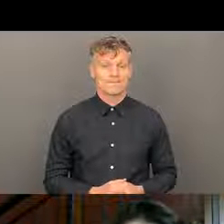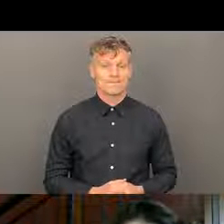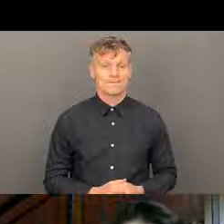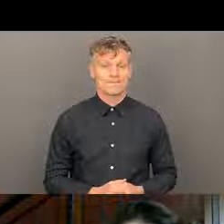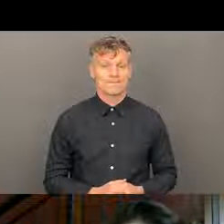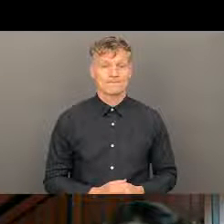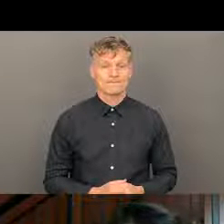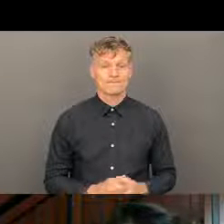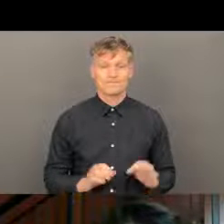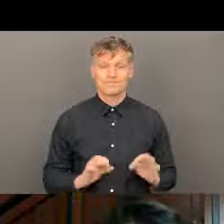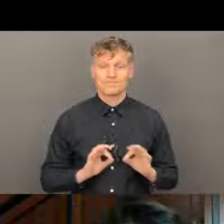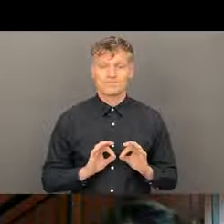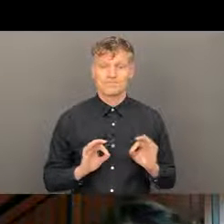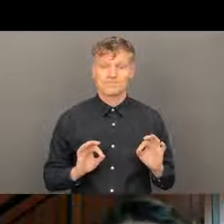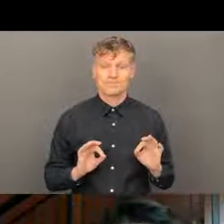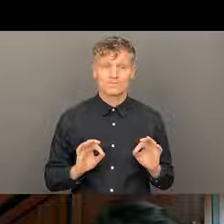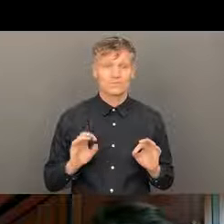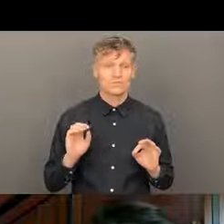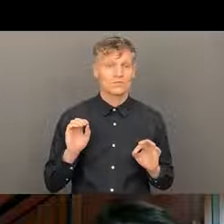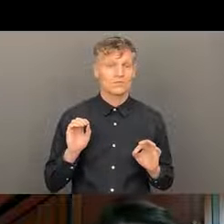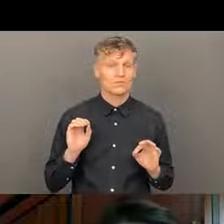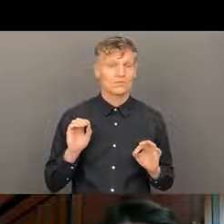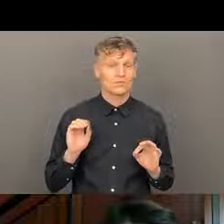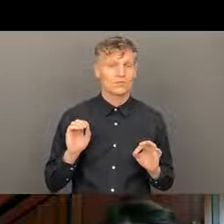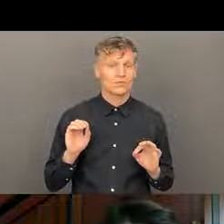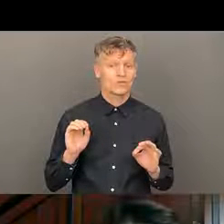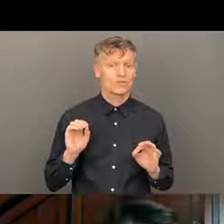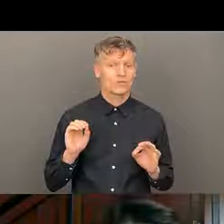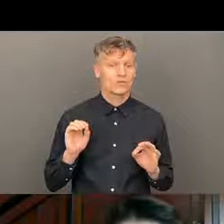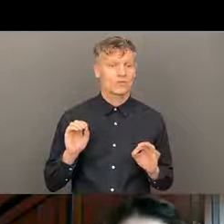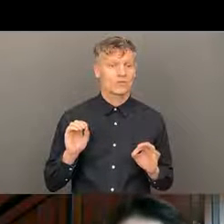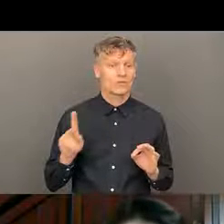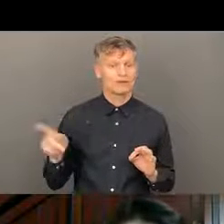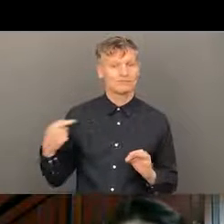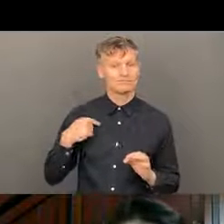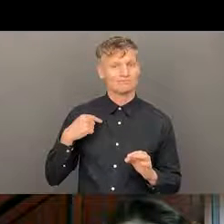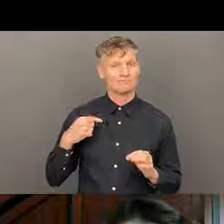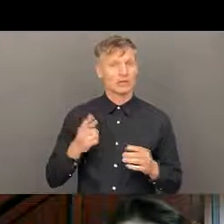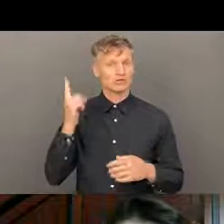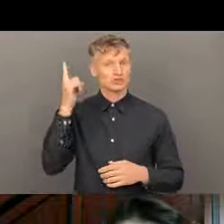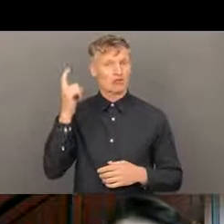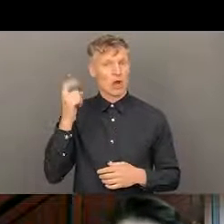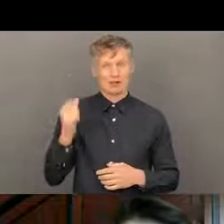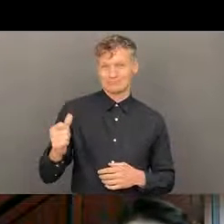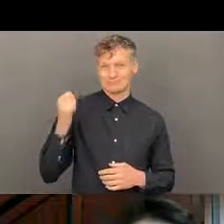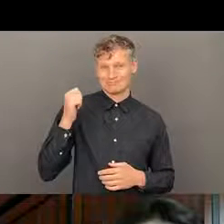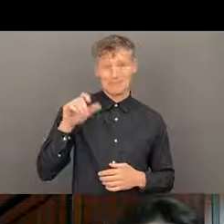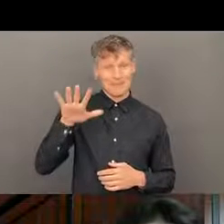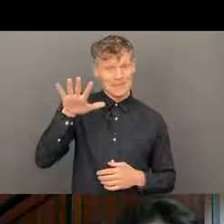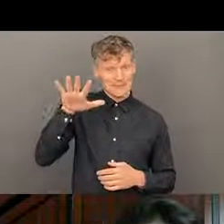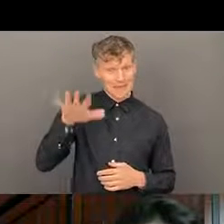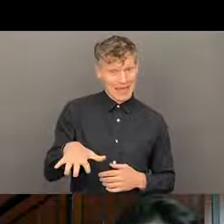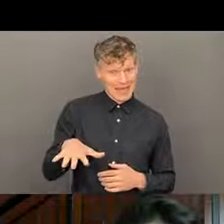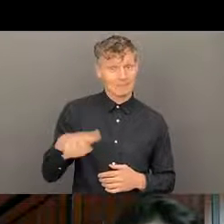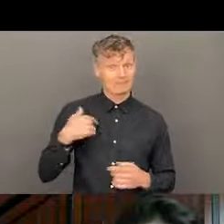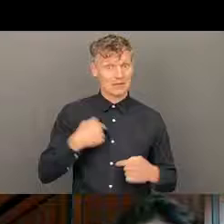So I first started volunteering with ASPEM Italy in May 2021,